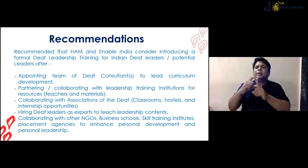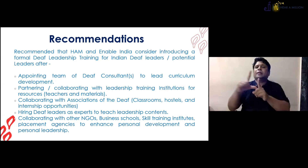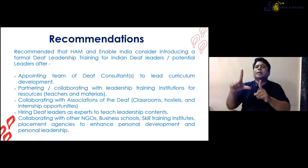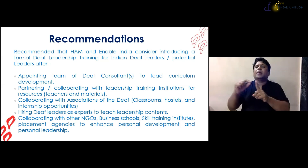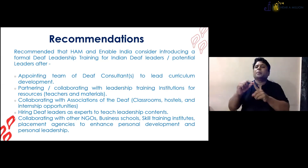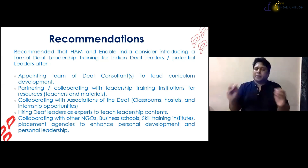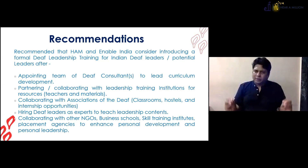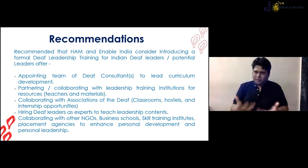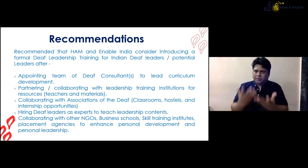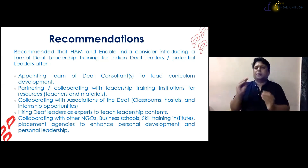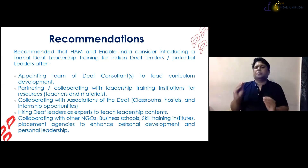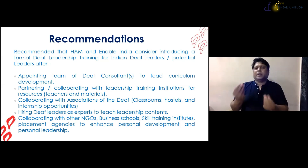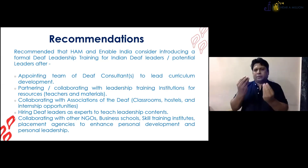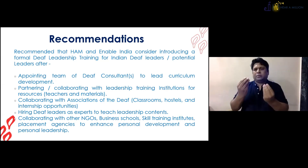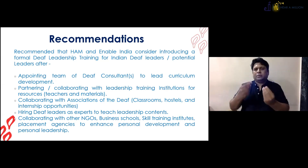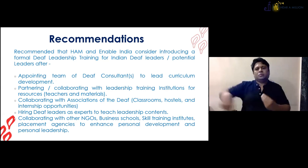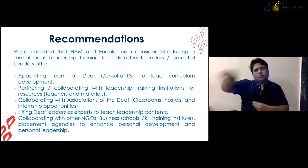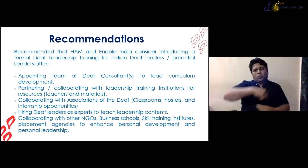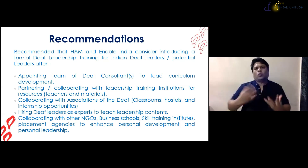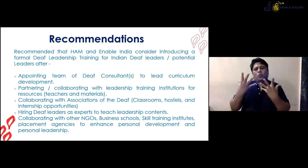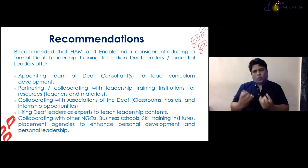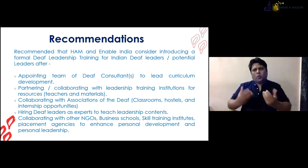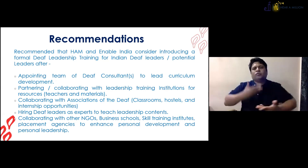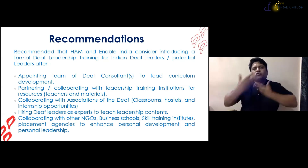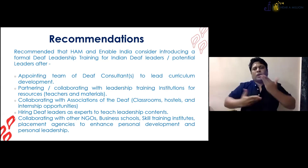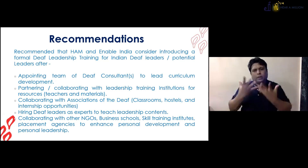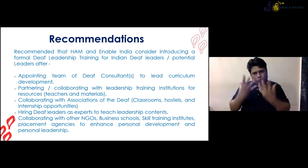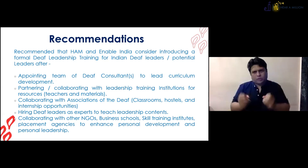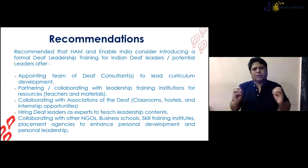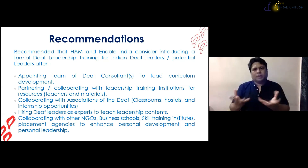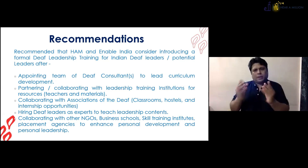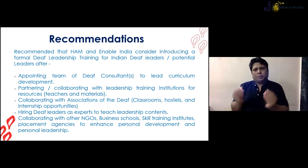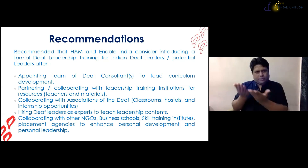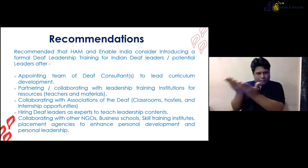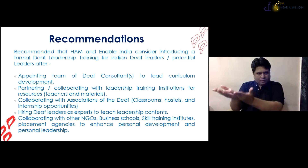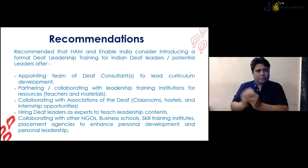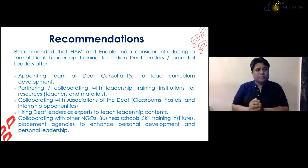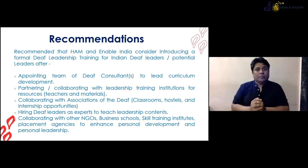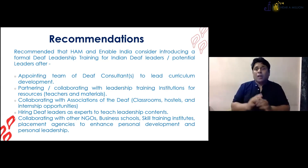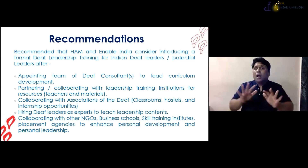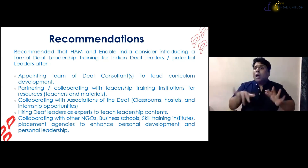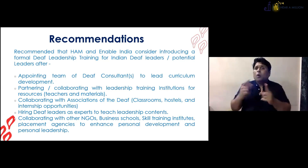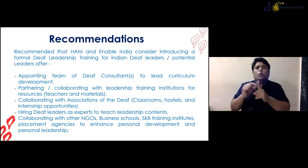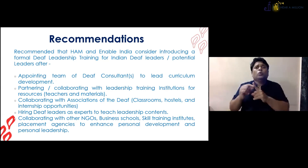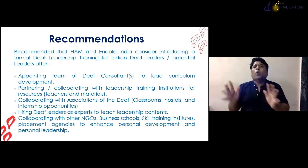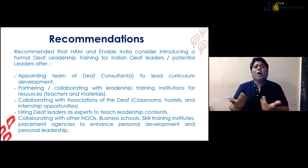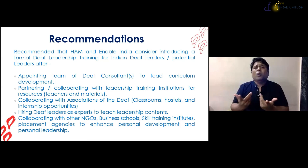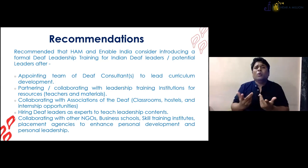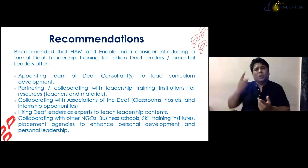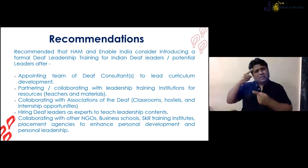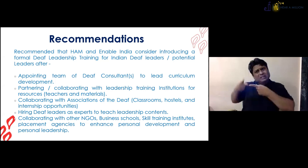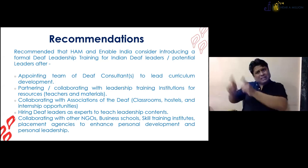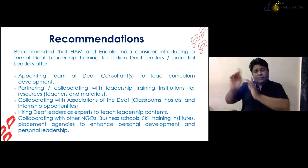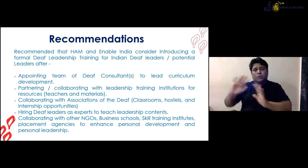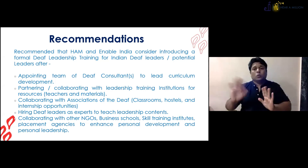well. So DLP has to come in, and we want to start this. How to